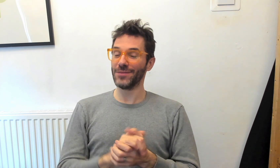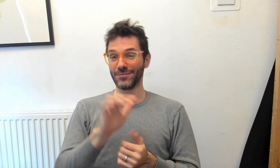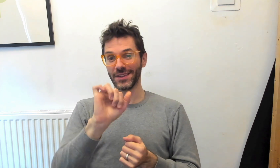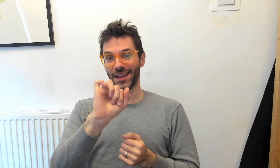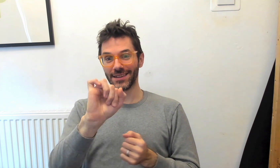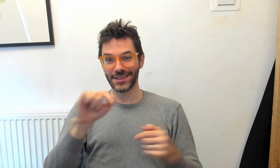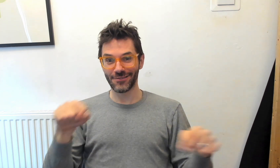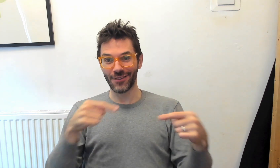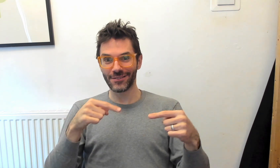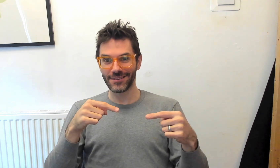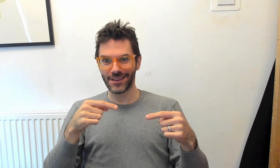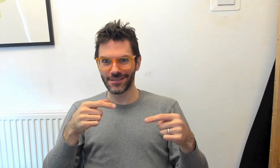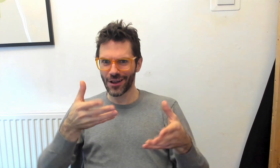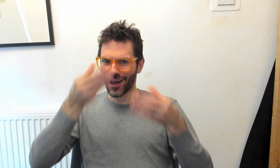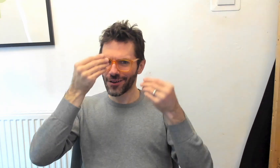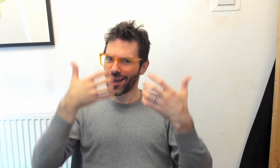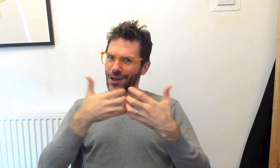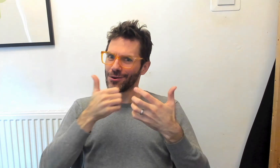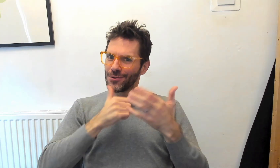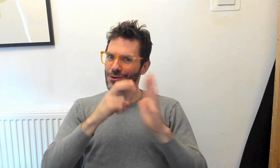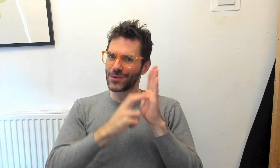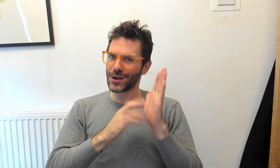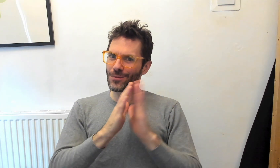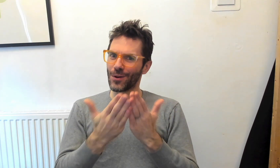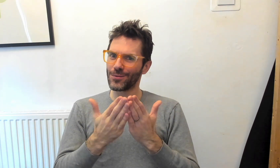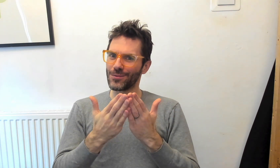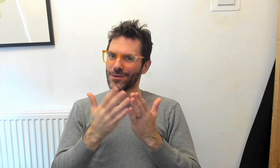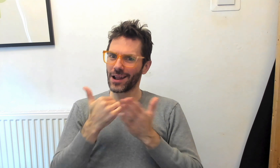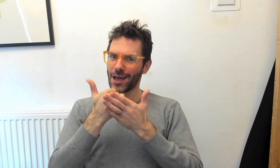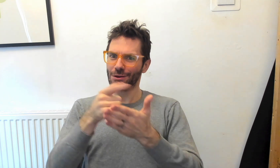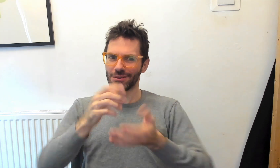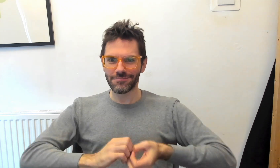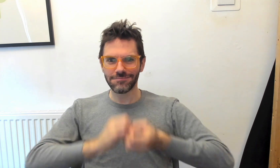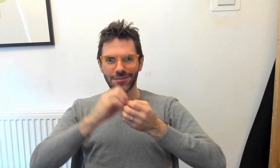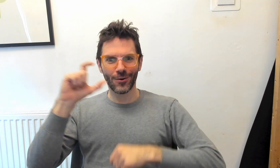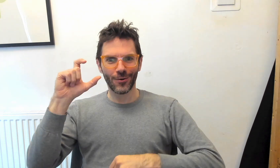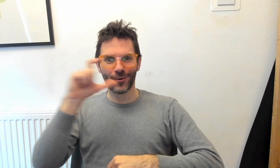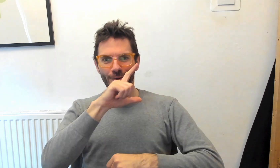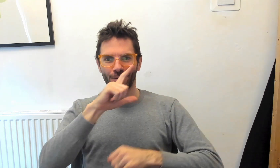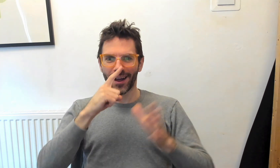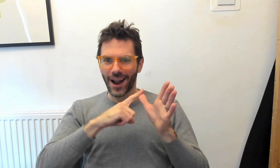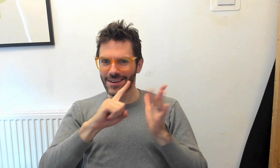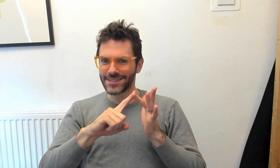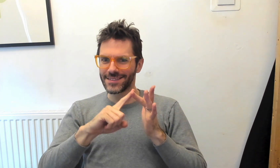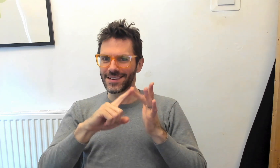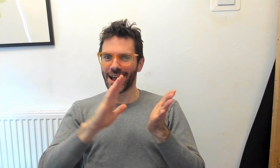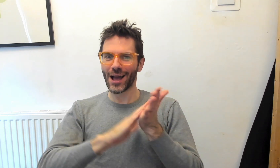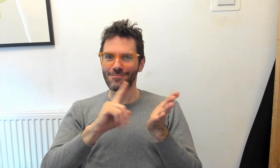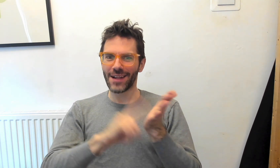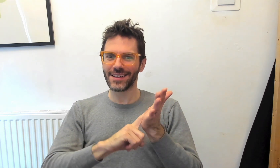working. So your next challenge is how to learn how to use notebooks and come up with some really cool AI